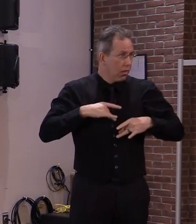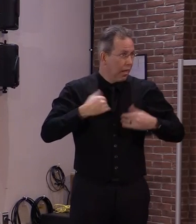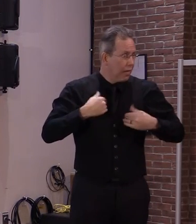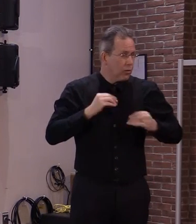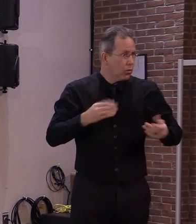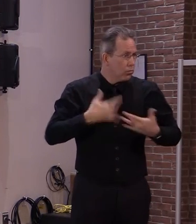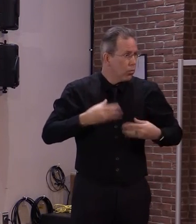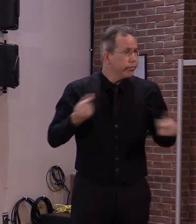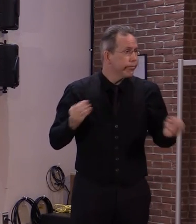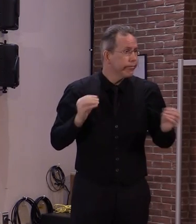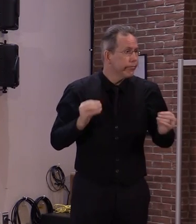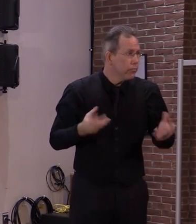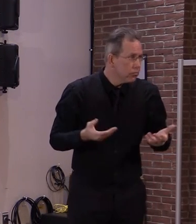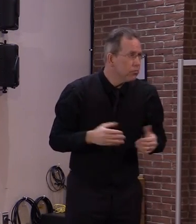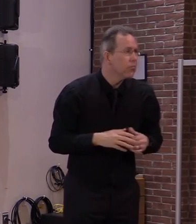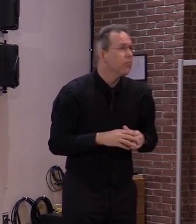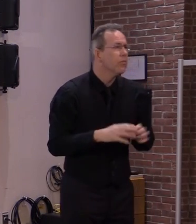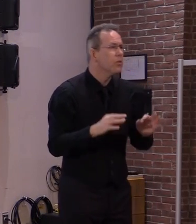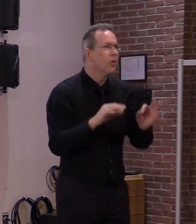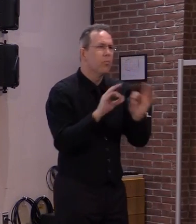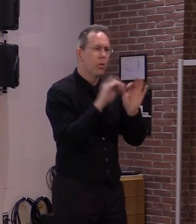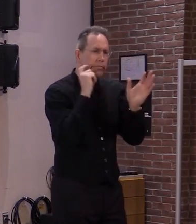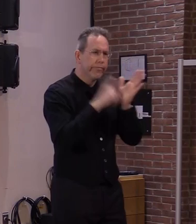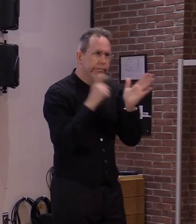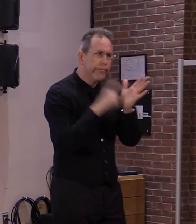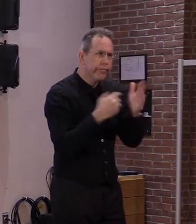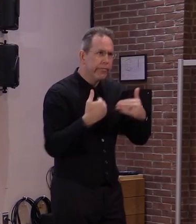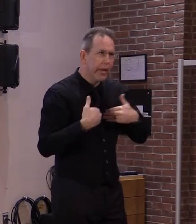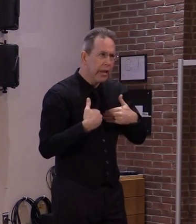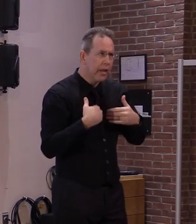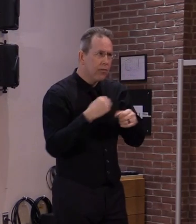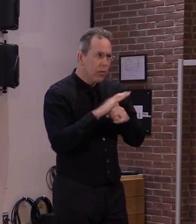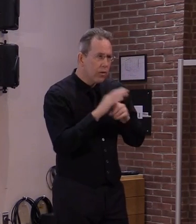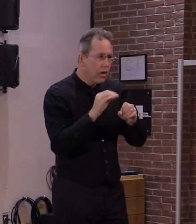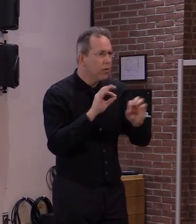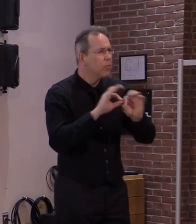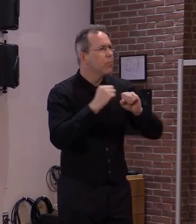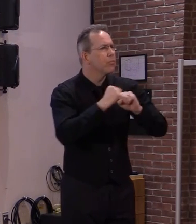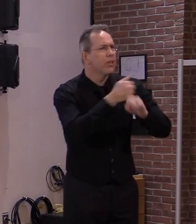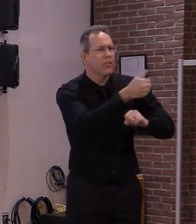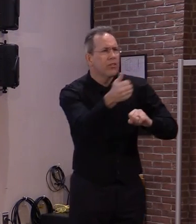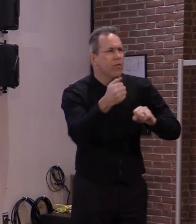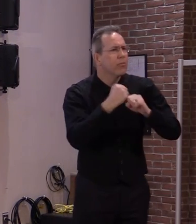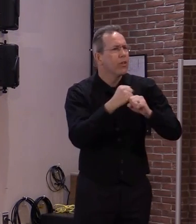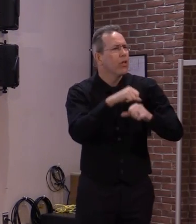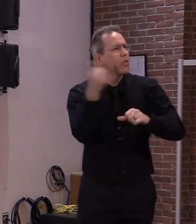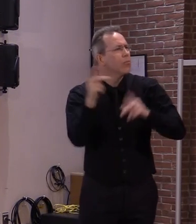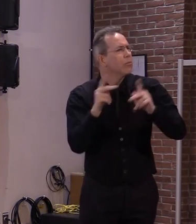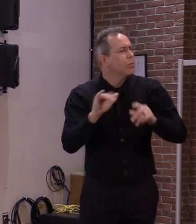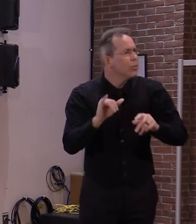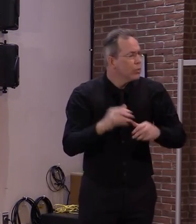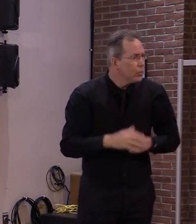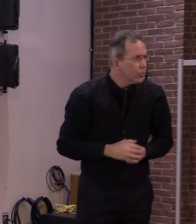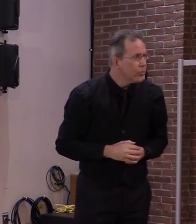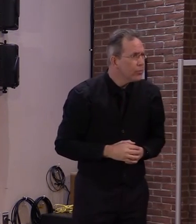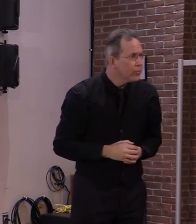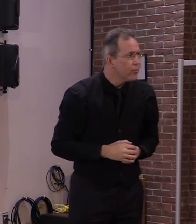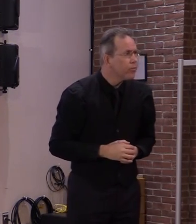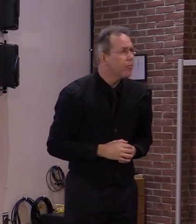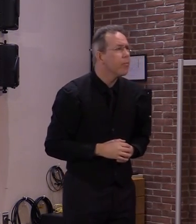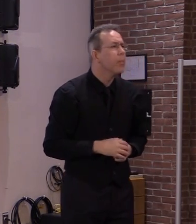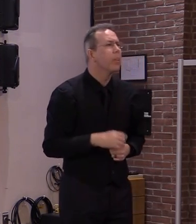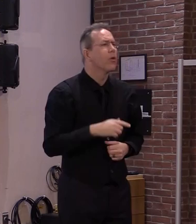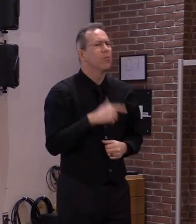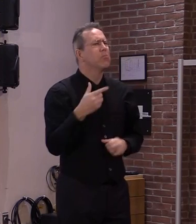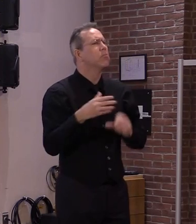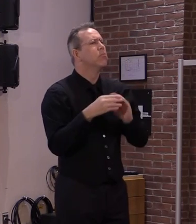your loved ones, and your community from COVID-19. I'll now turn it over to Commissioner Harrington, who will